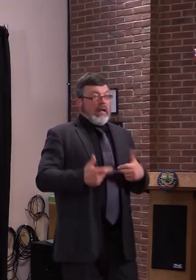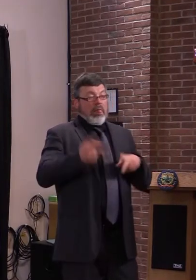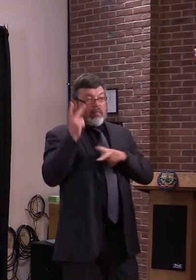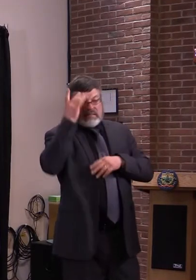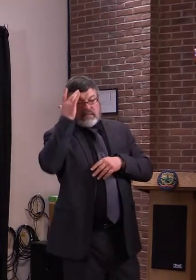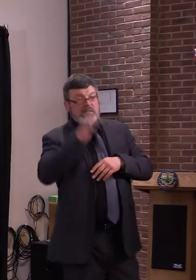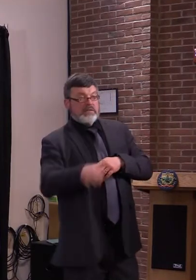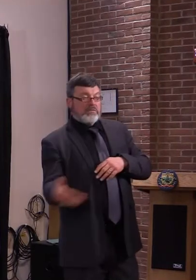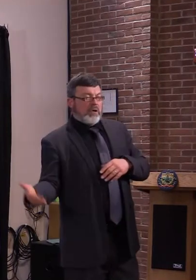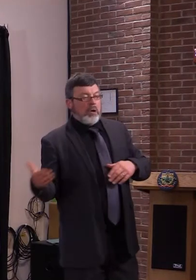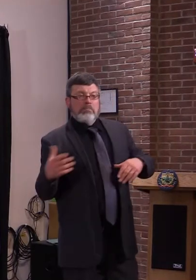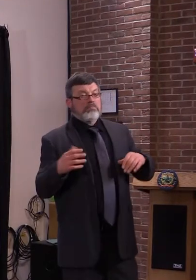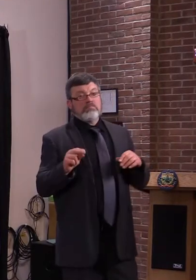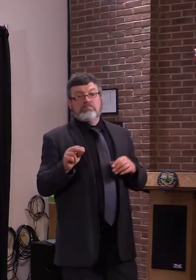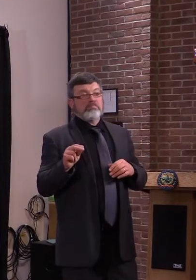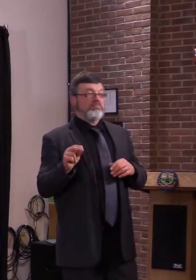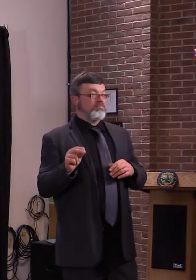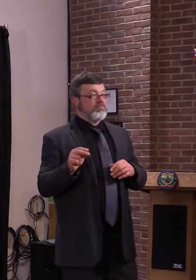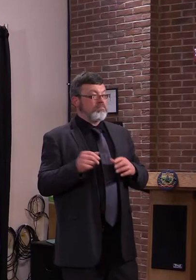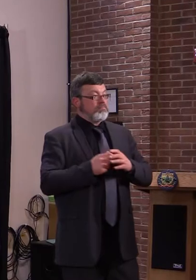by the fact that we're not seeing it